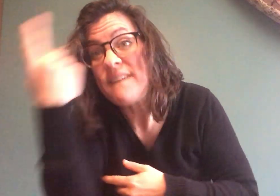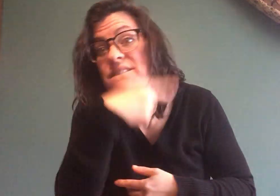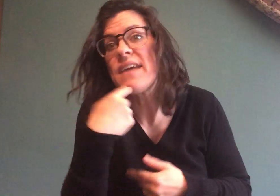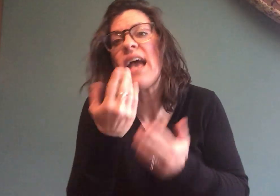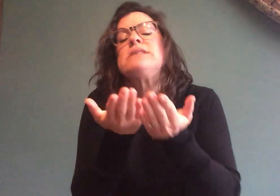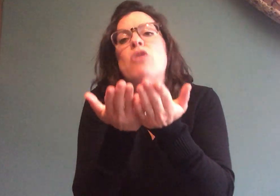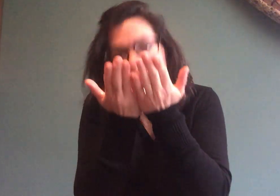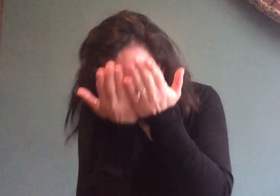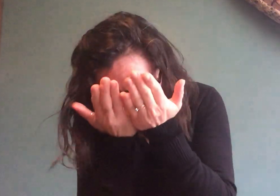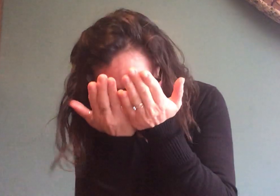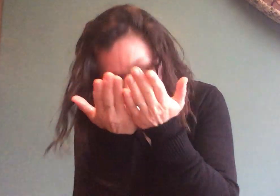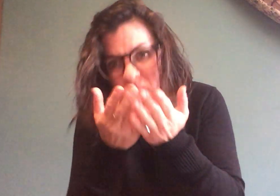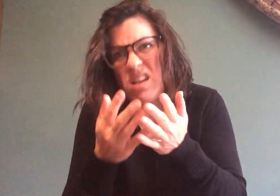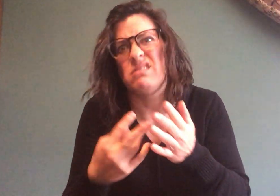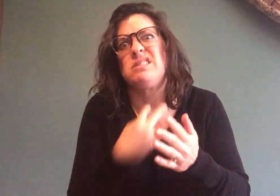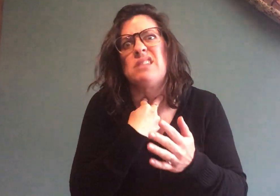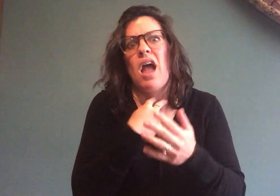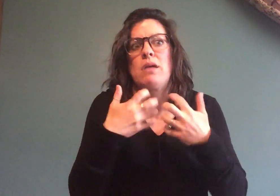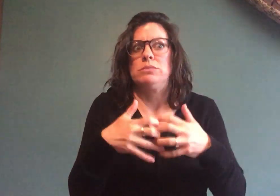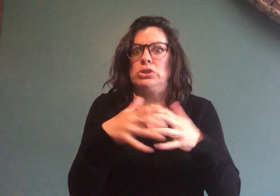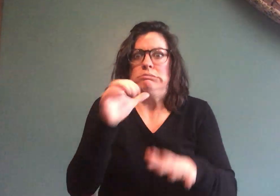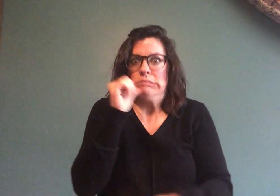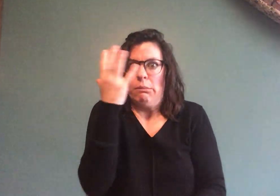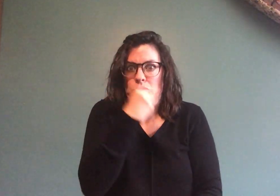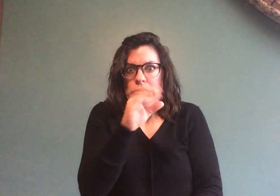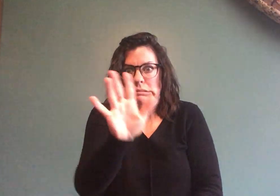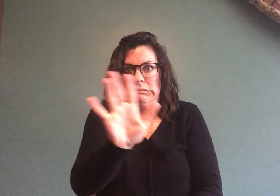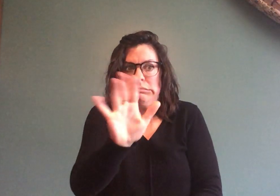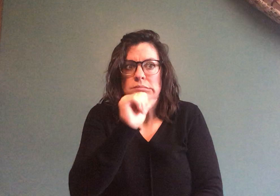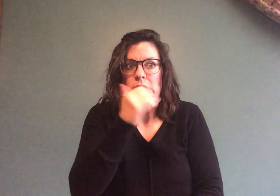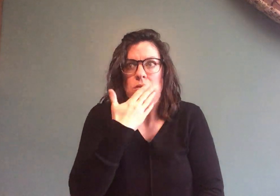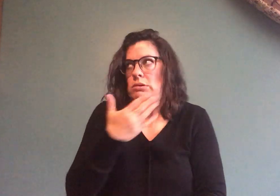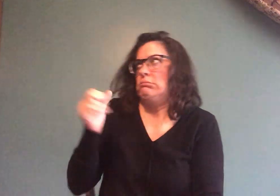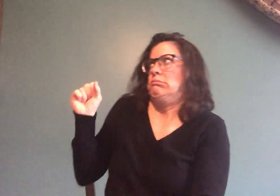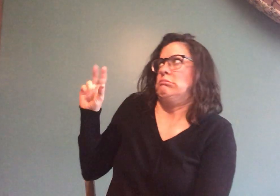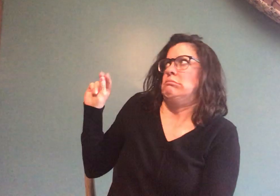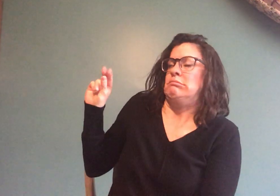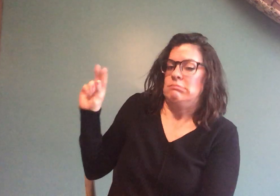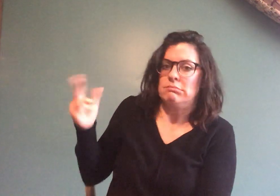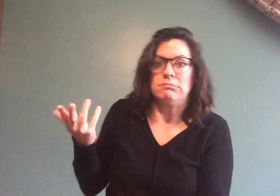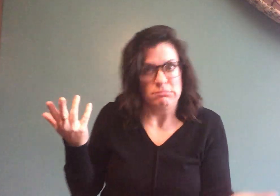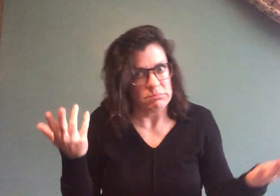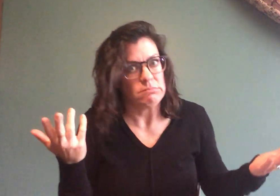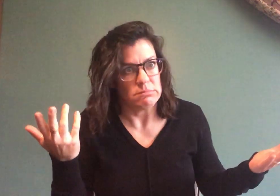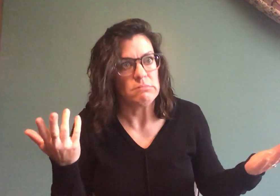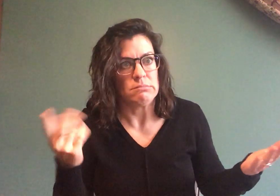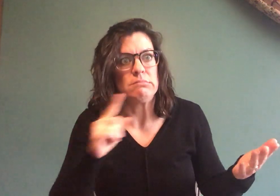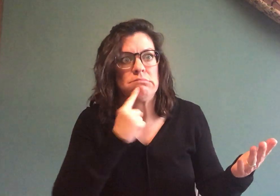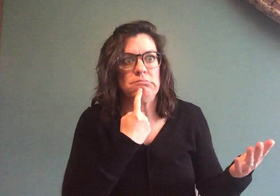Nope. Okay, that would not be a pretty thing at all. Okay, we wear loose clothing.